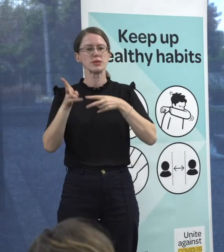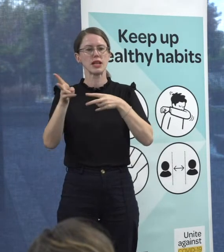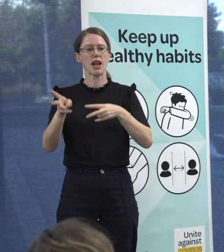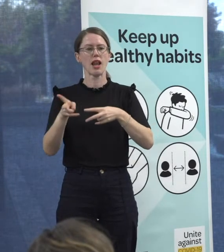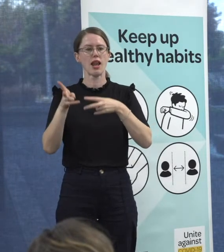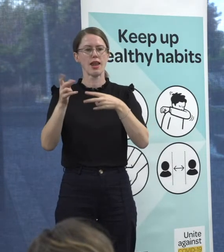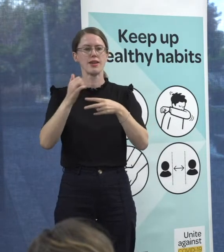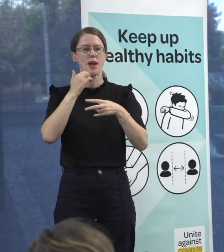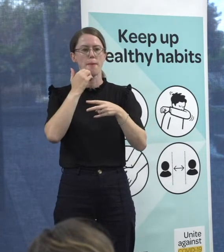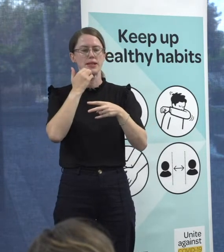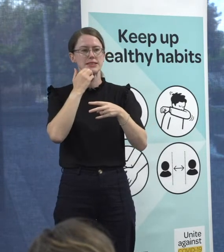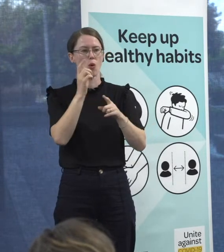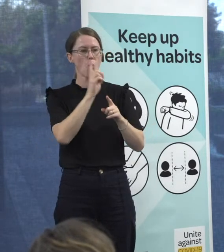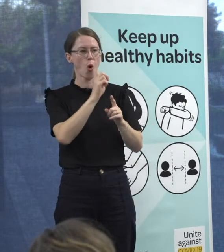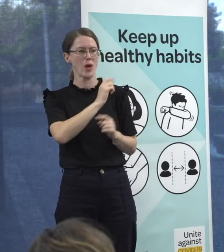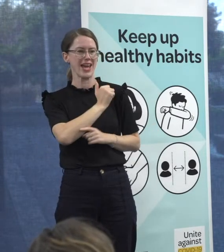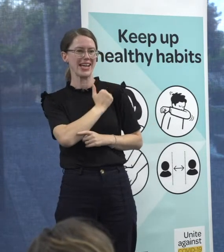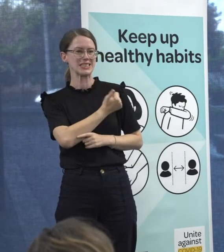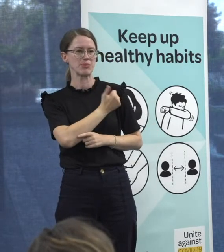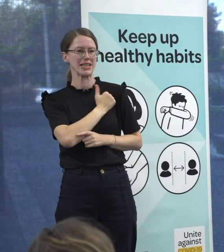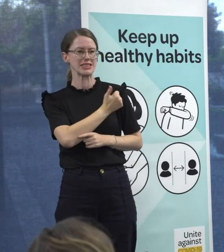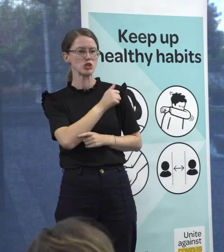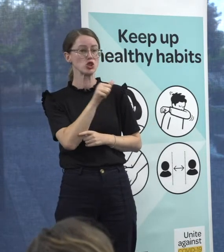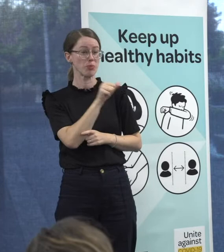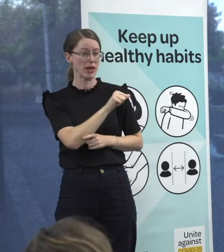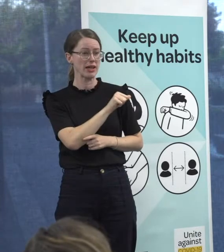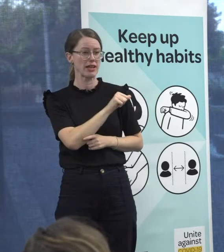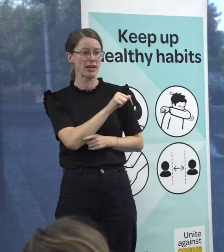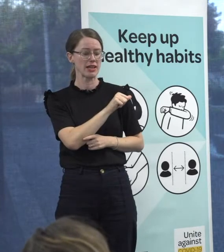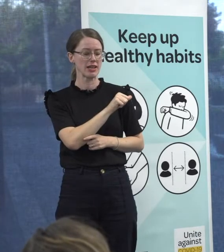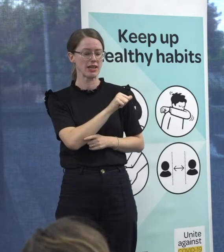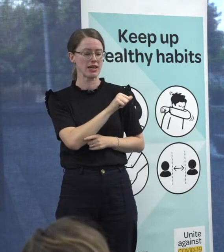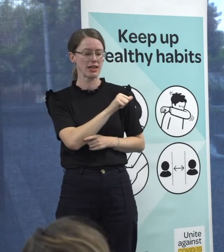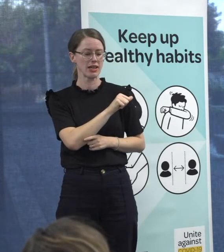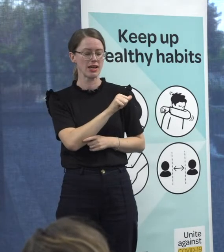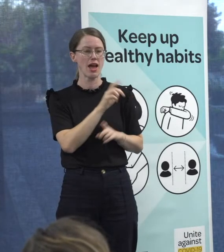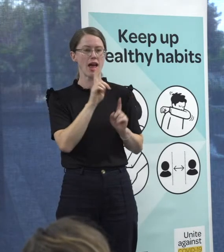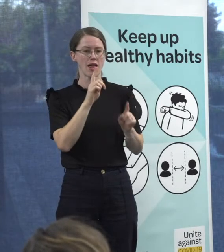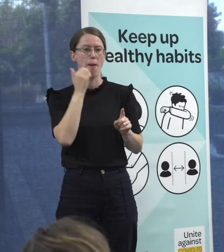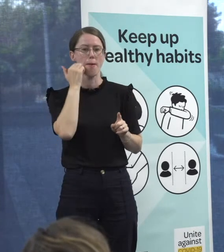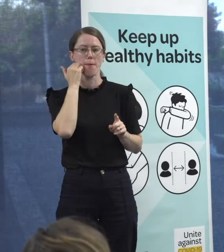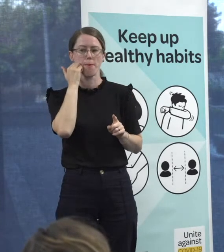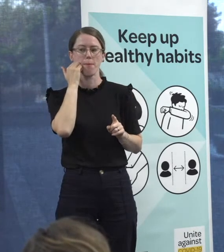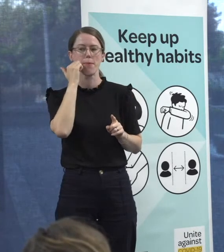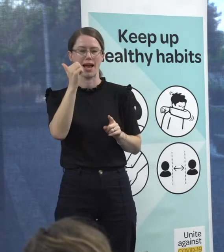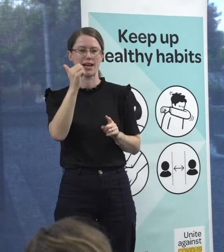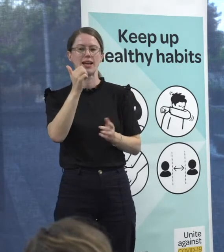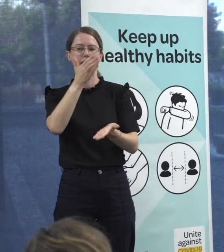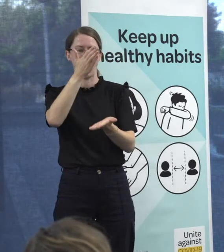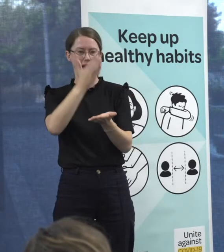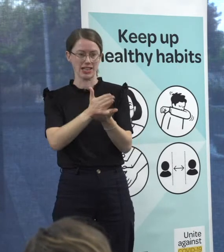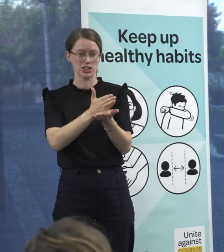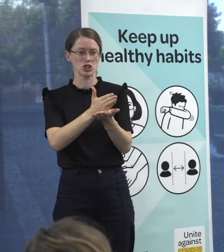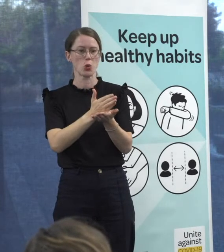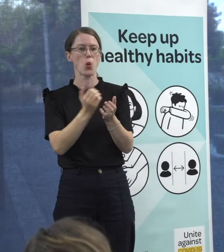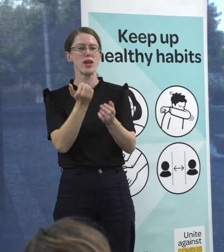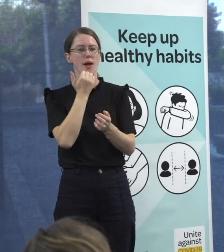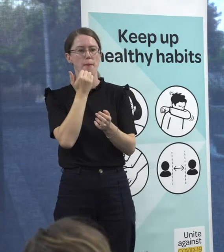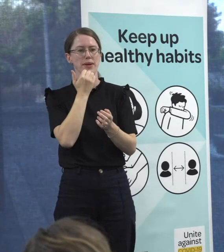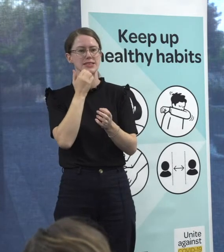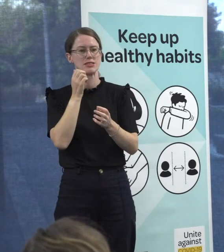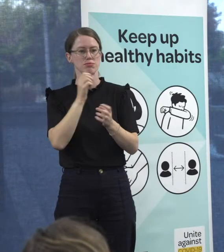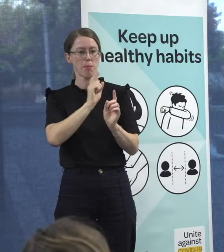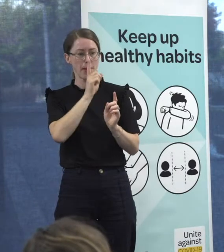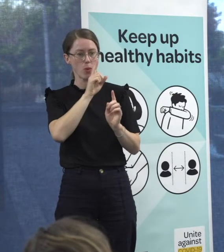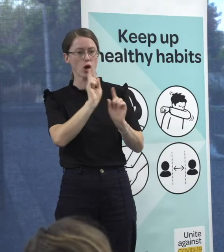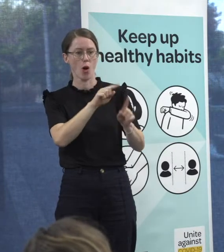hospitalisations as we expected in the outbreak to date. And then the black line with all the dots is the actual hospitalisations and how that has